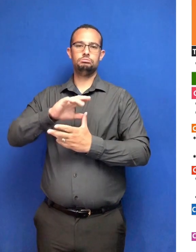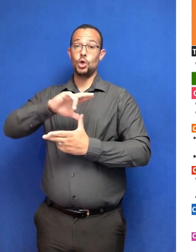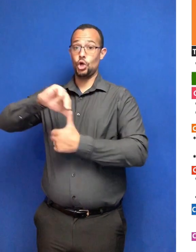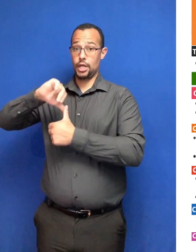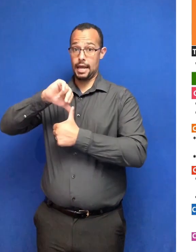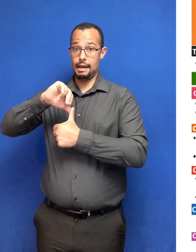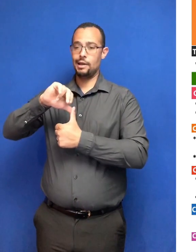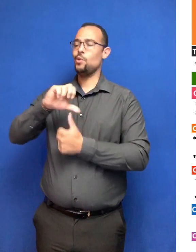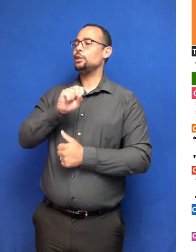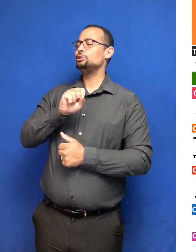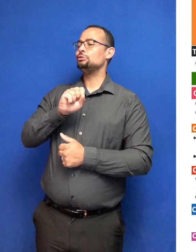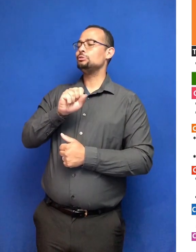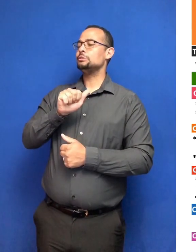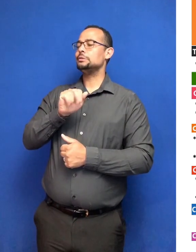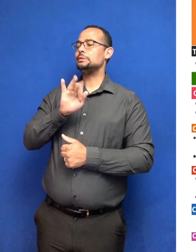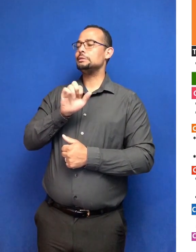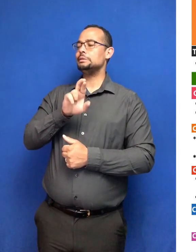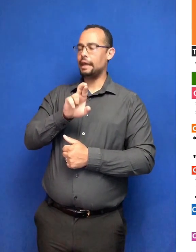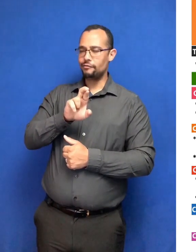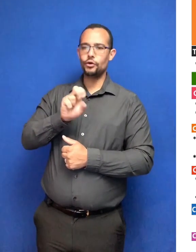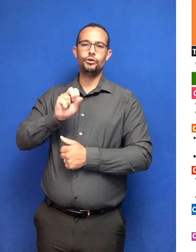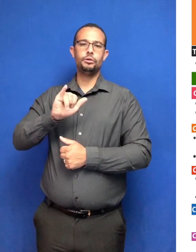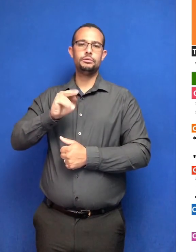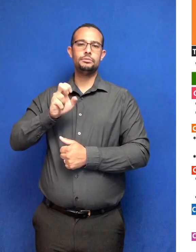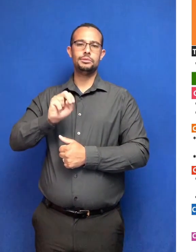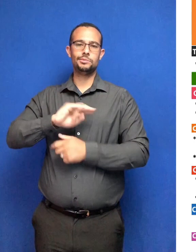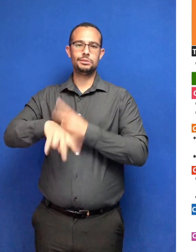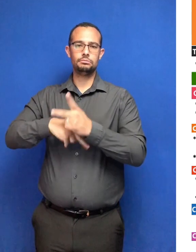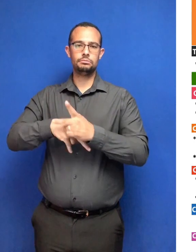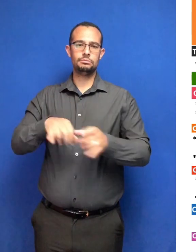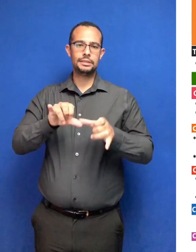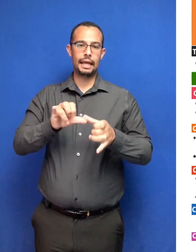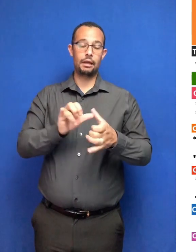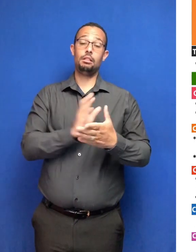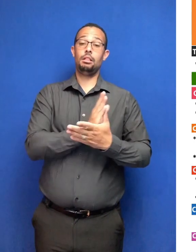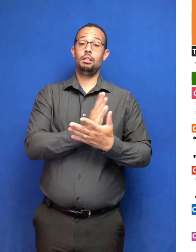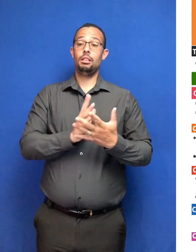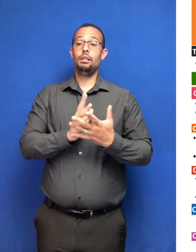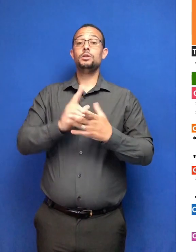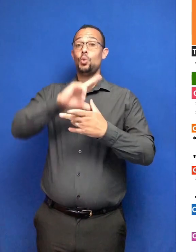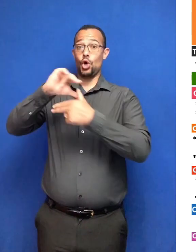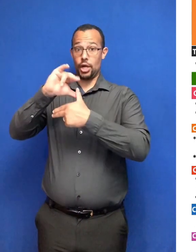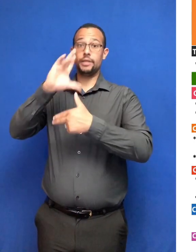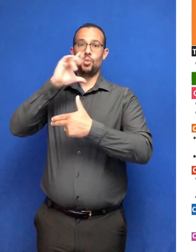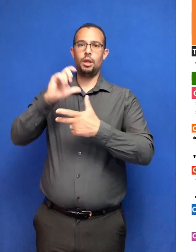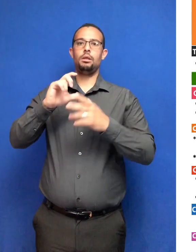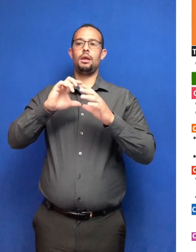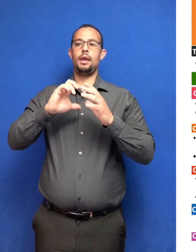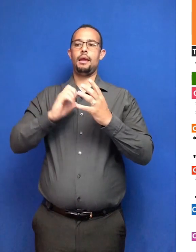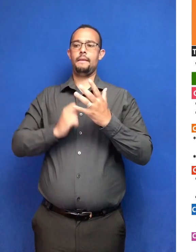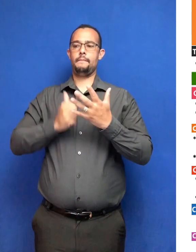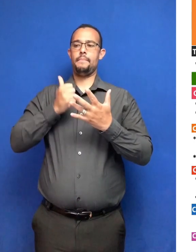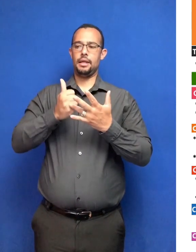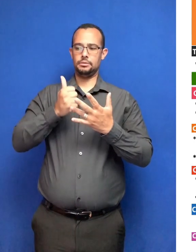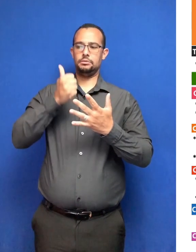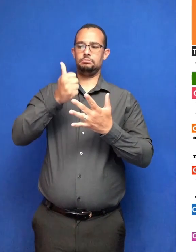Saffir-Simpson scale. And on this scale, hurricanes are placed in one of 5 categories. The higher